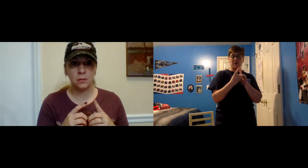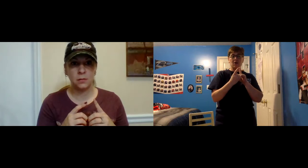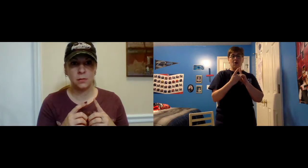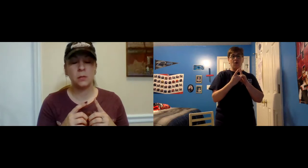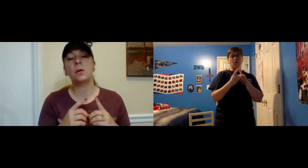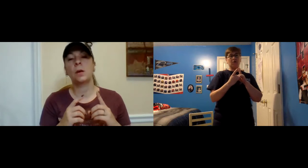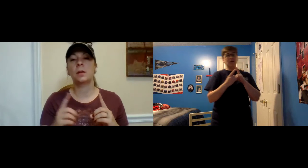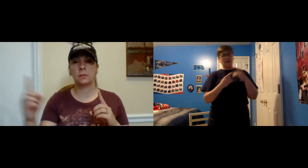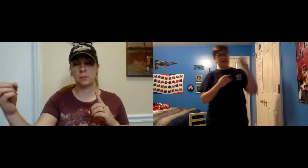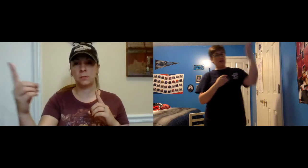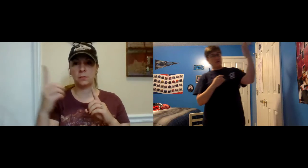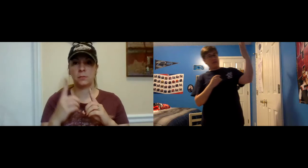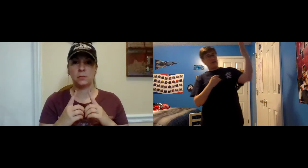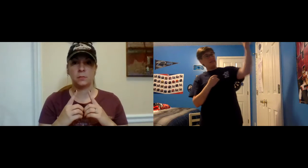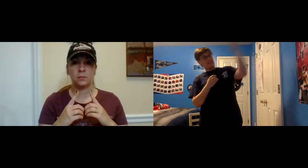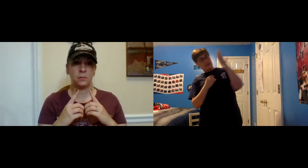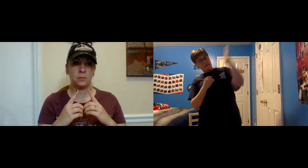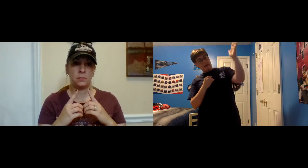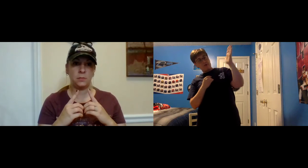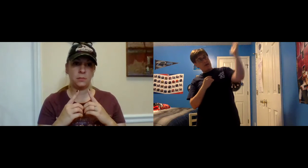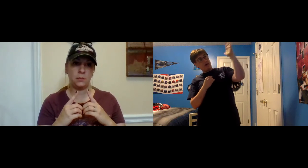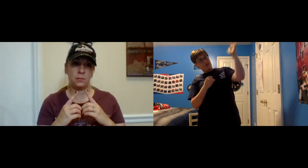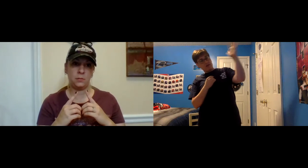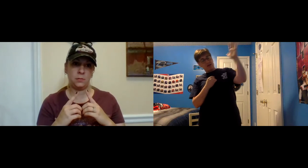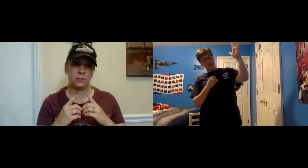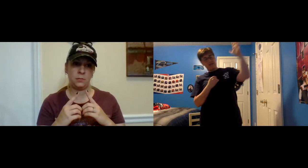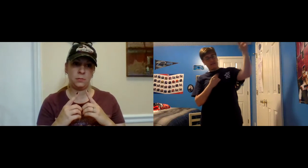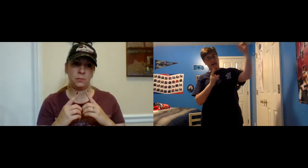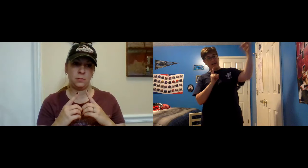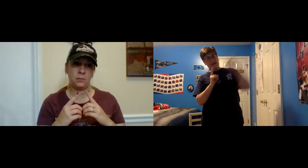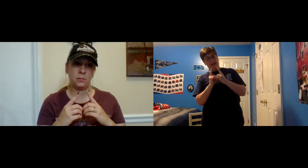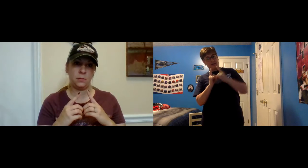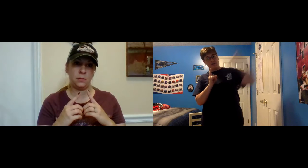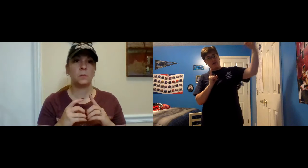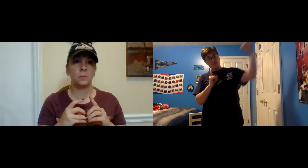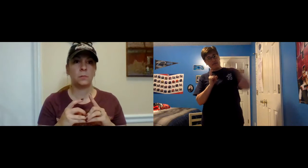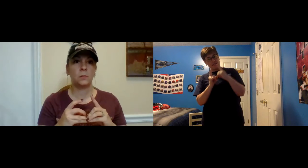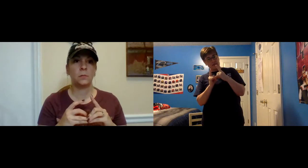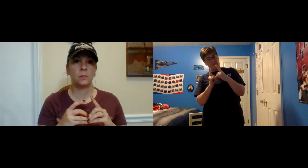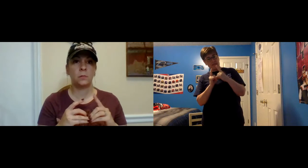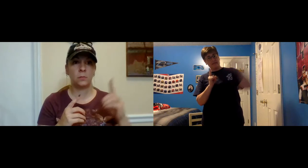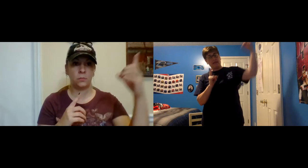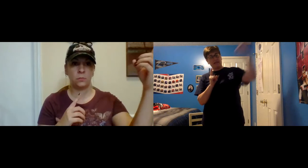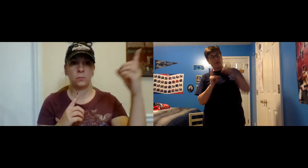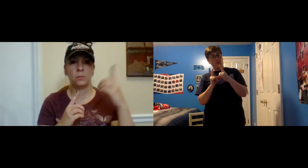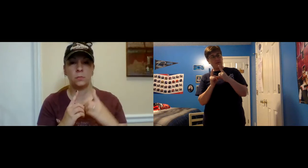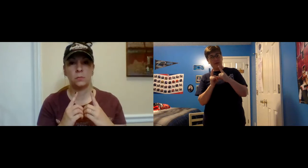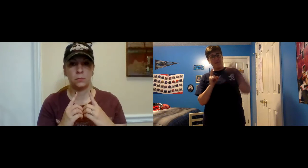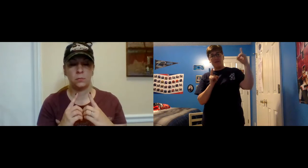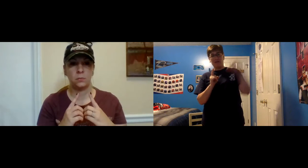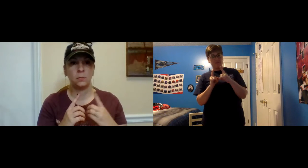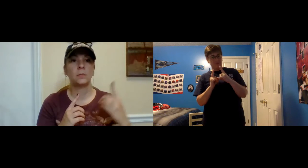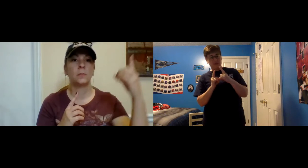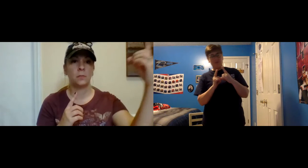you. Or like I'll do a lot of things like I put God over here on this side and, he's going to meet. He's always